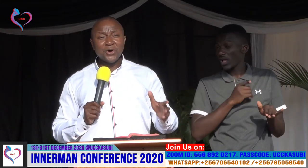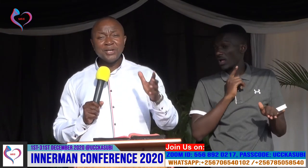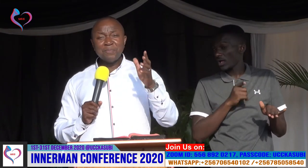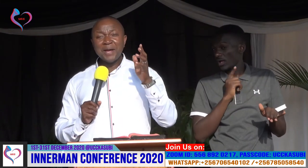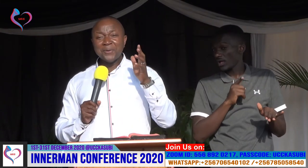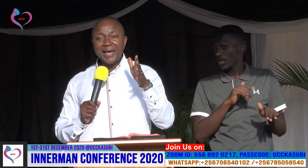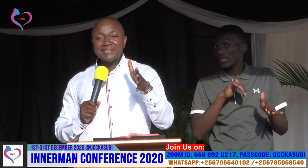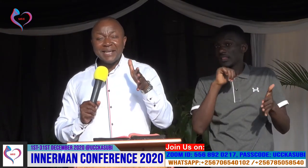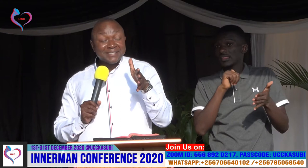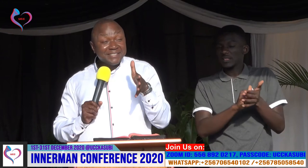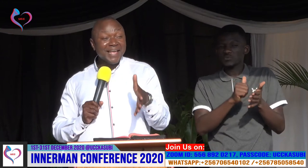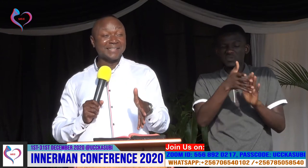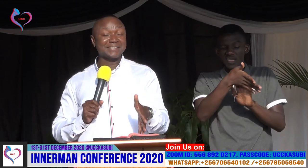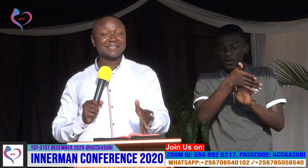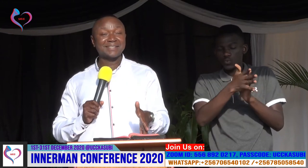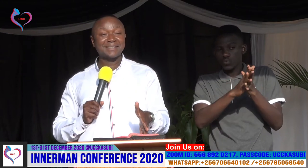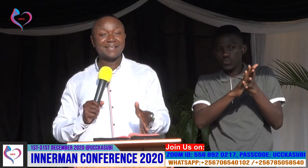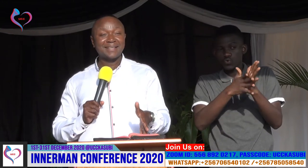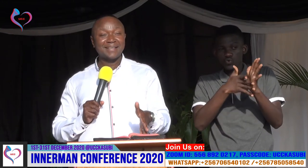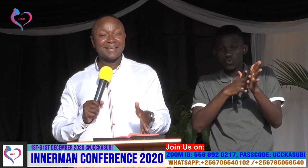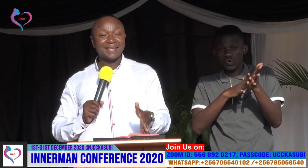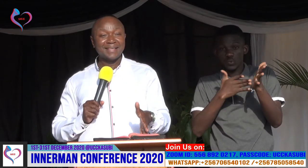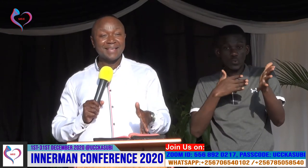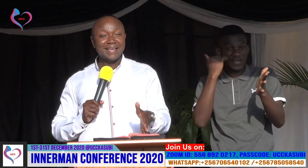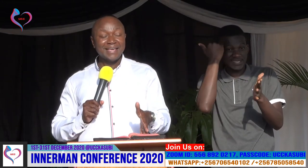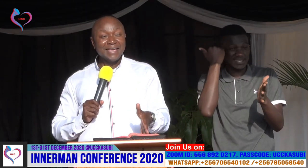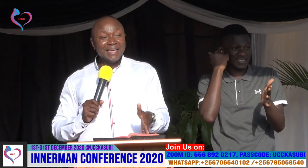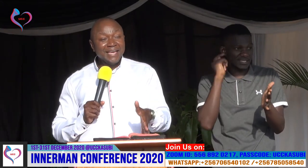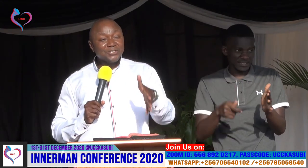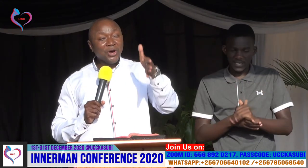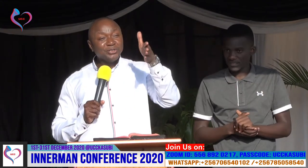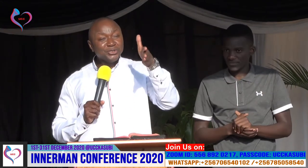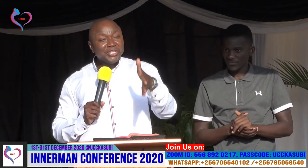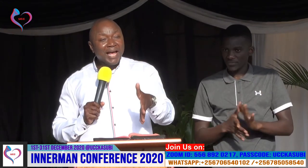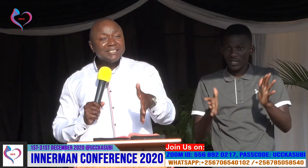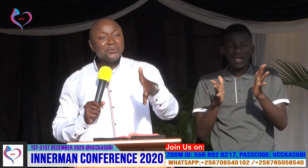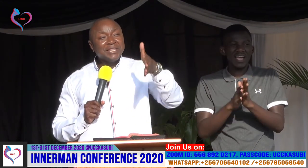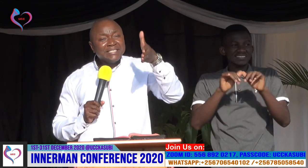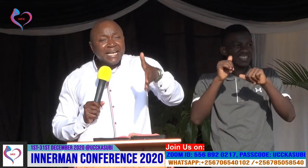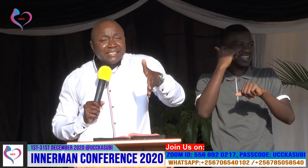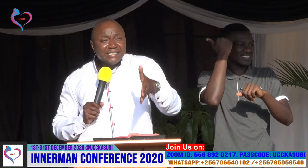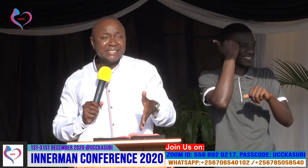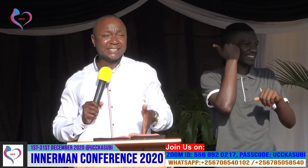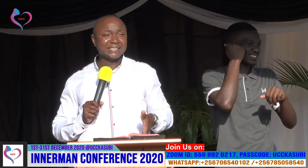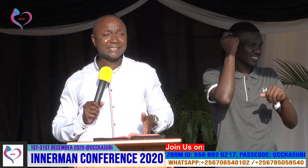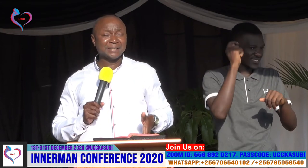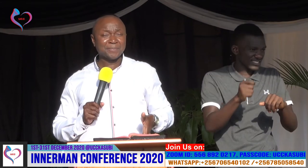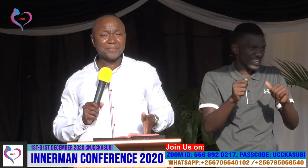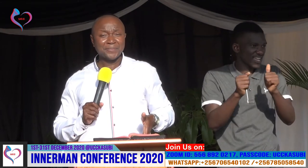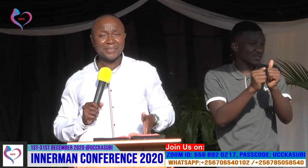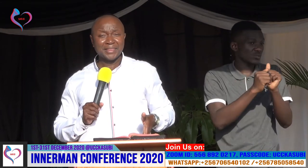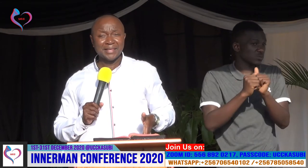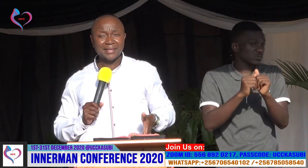is going to be a righteous judge. He is going to judge with justice.